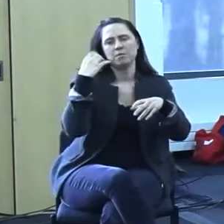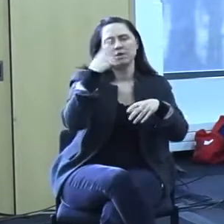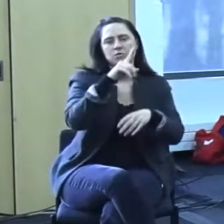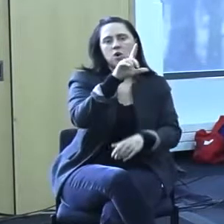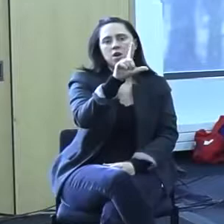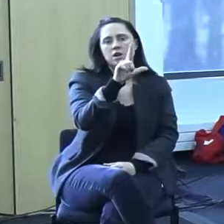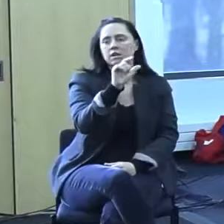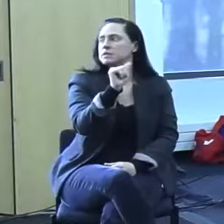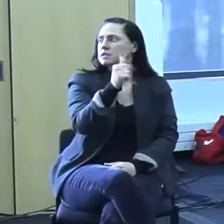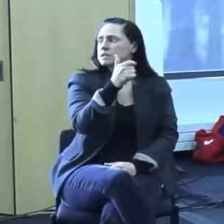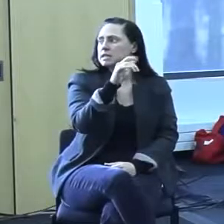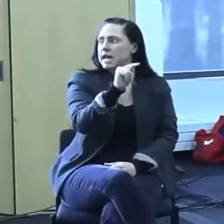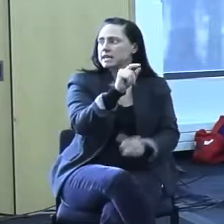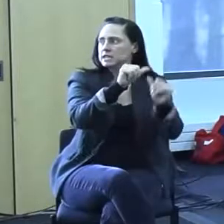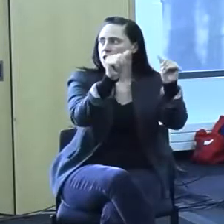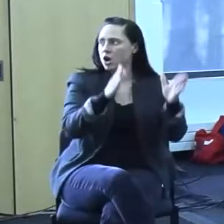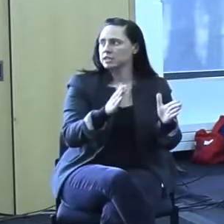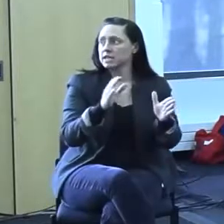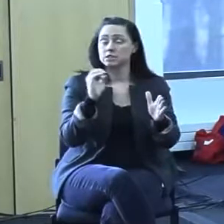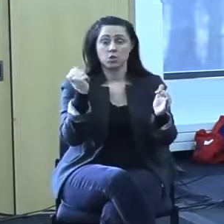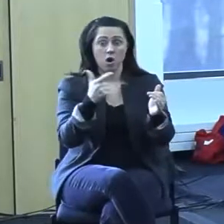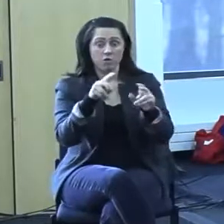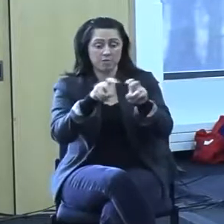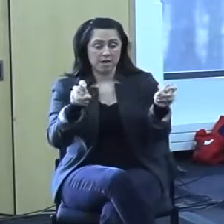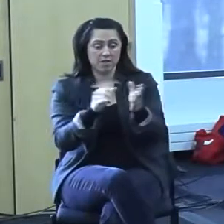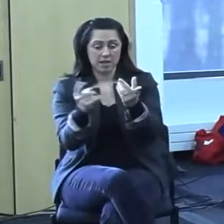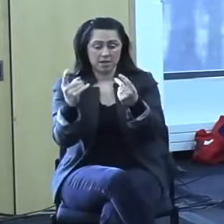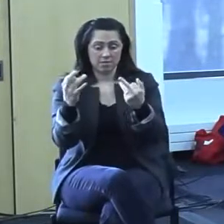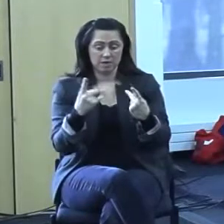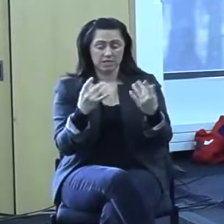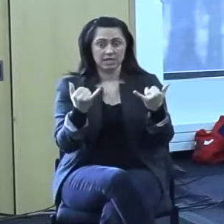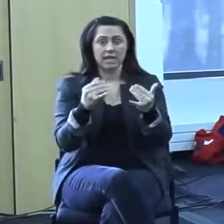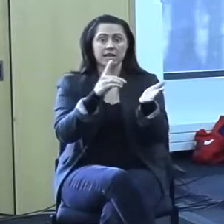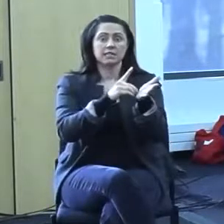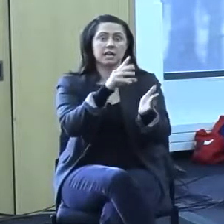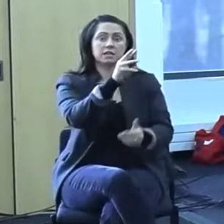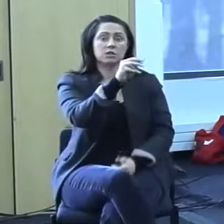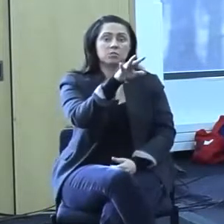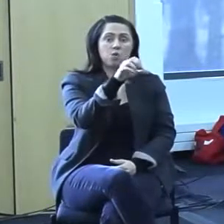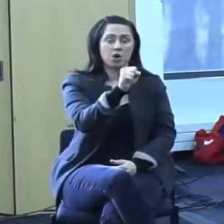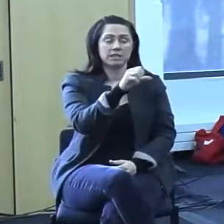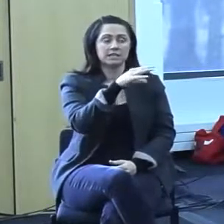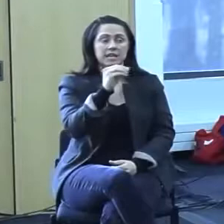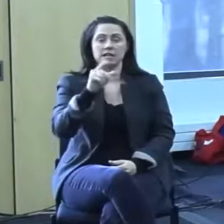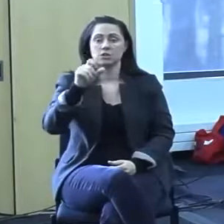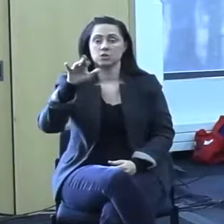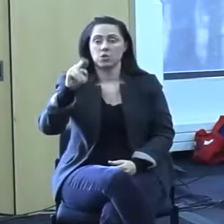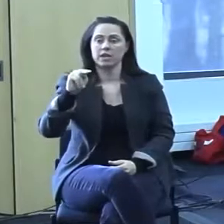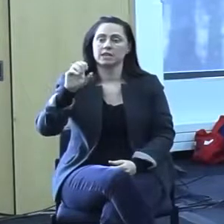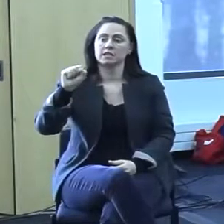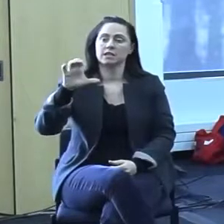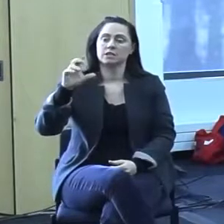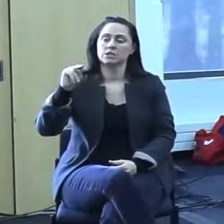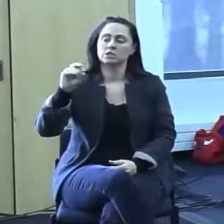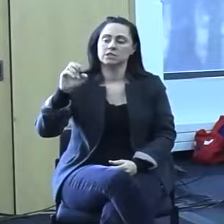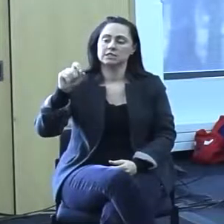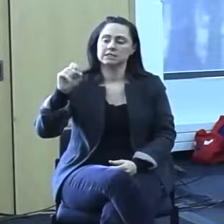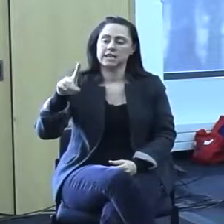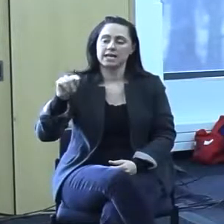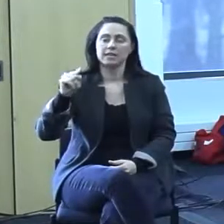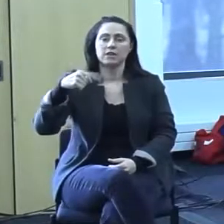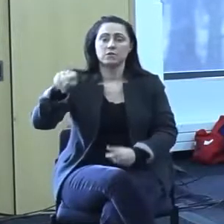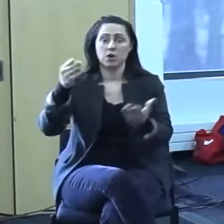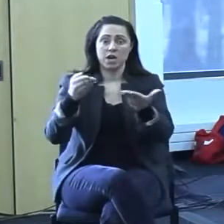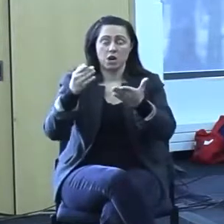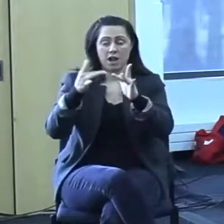So all the panelists that returned today, also Dr. Morris and Lorian Shainstead, are online. They are here to interact with our